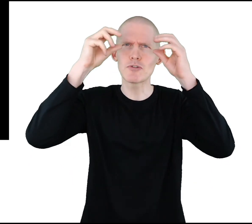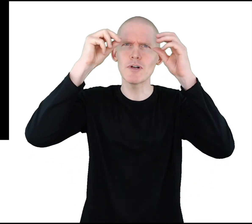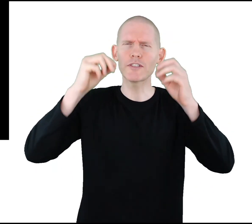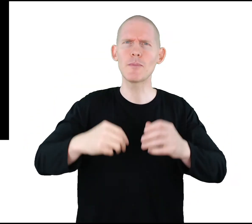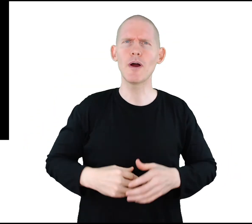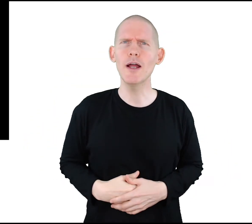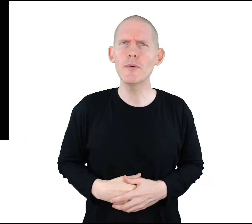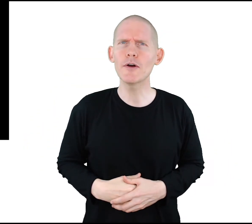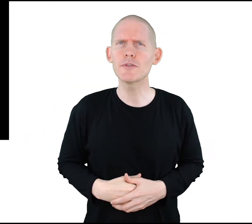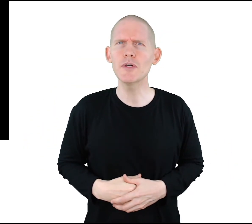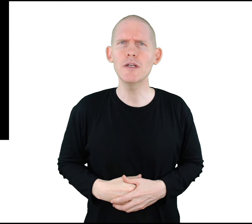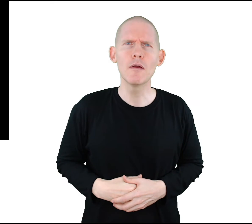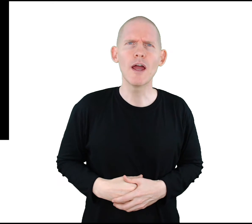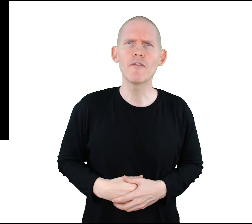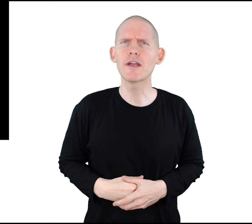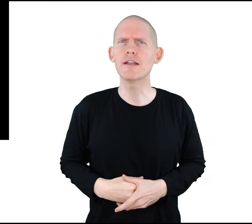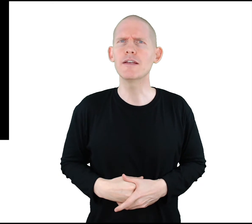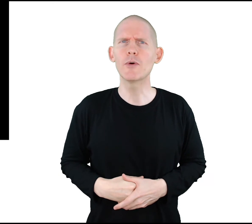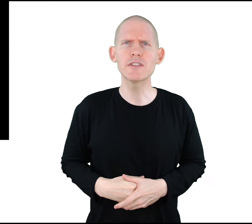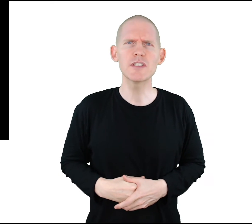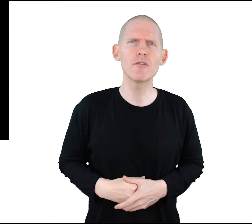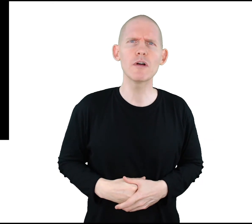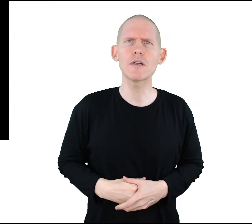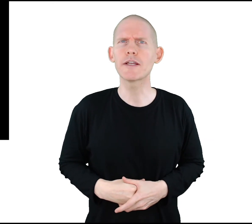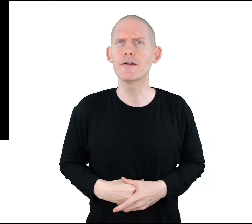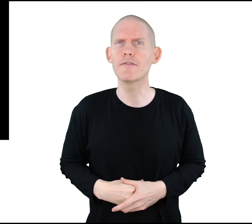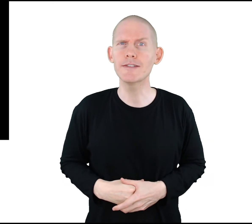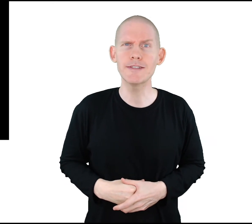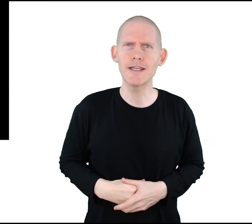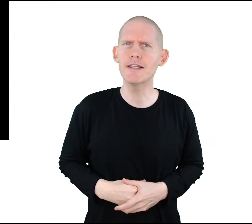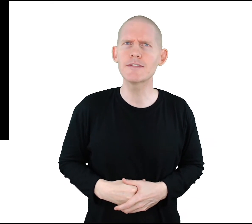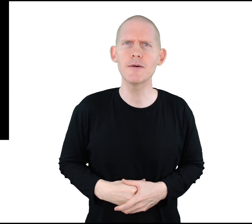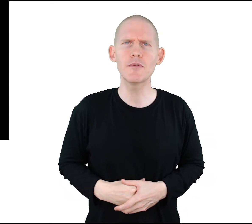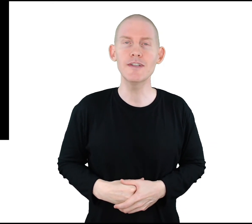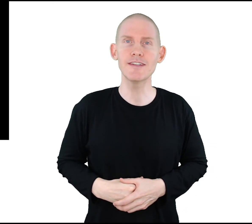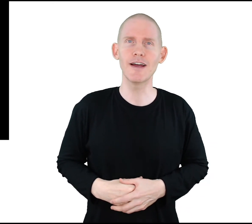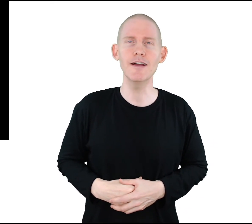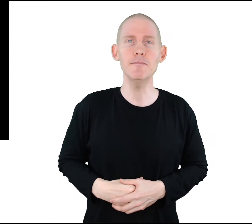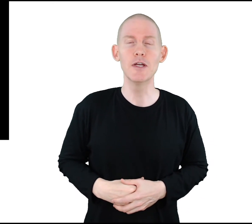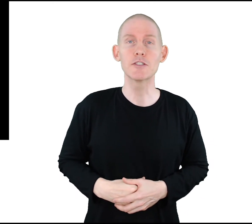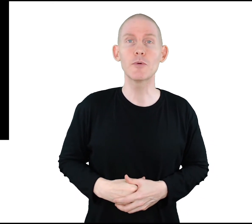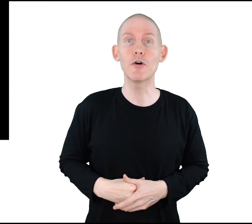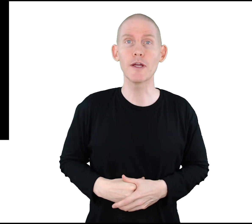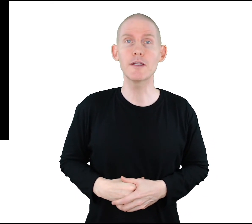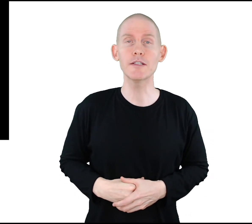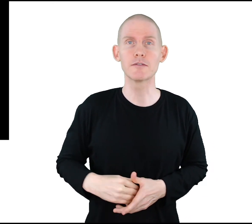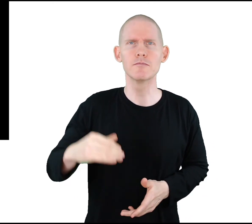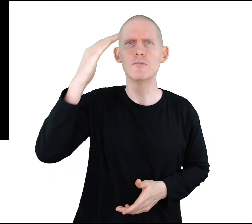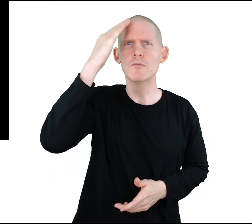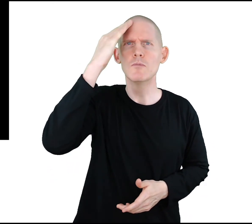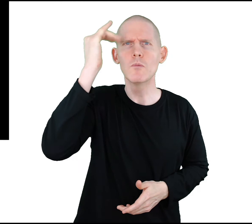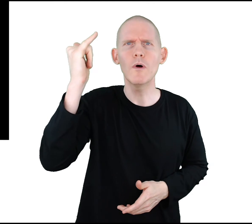scrunch up our eyebrows a bit. Have like an inquisitive look, like you're investigating something. So we go like this. Why?